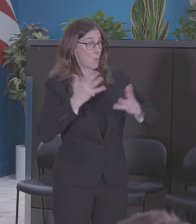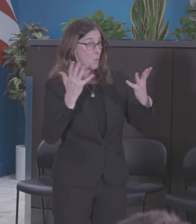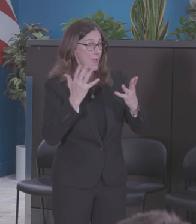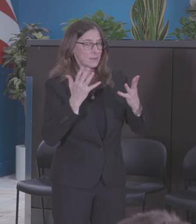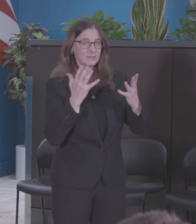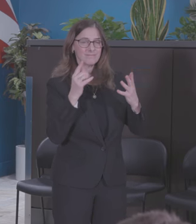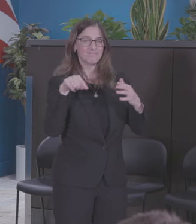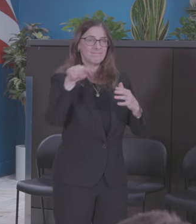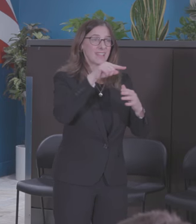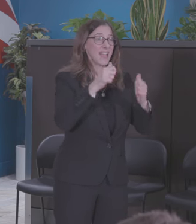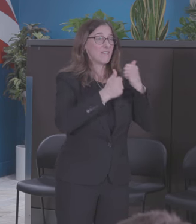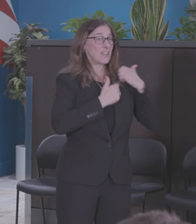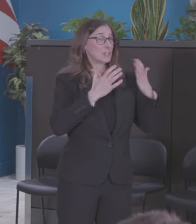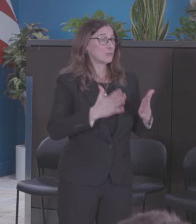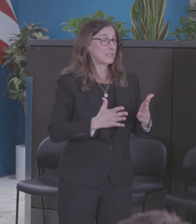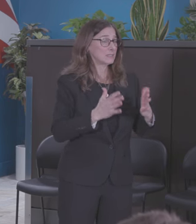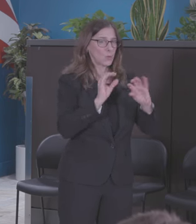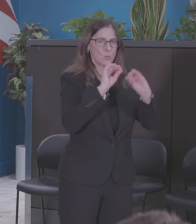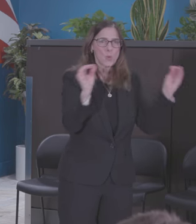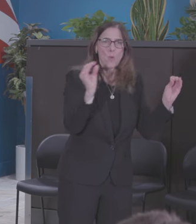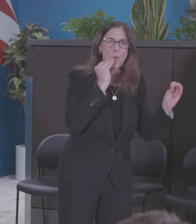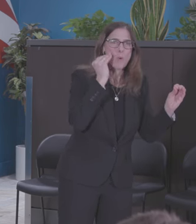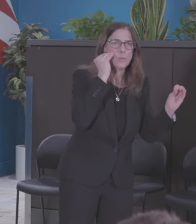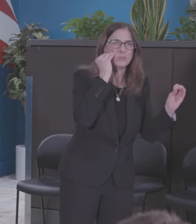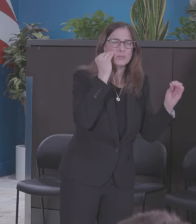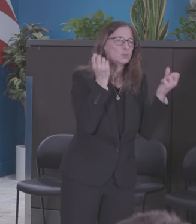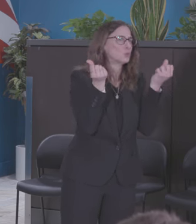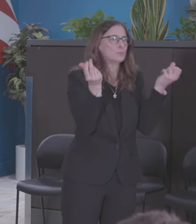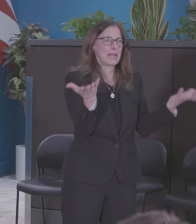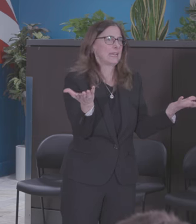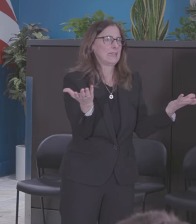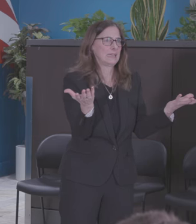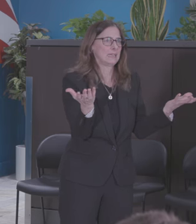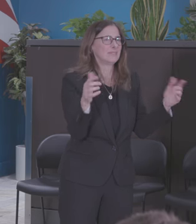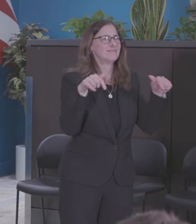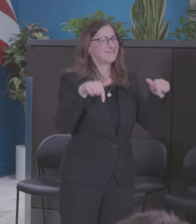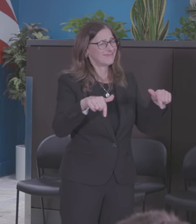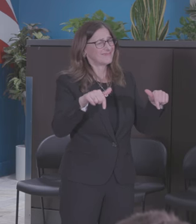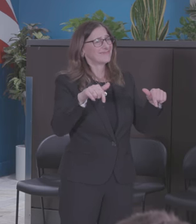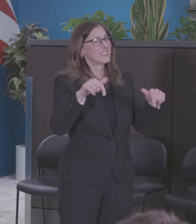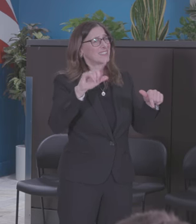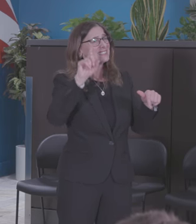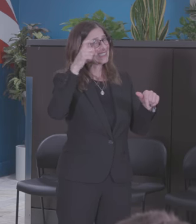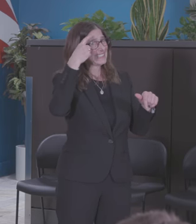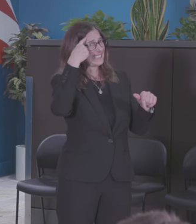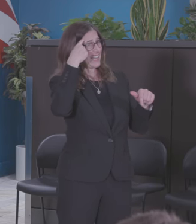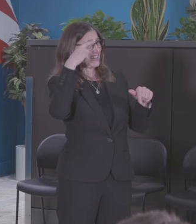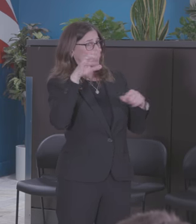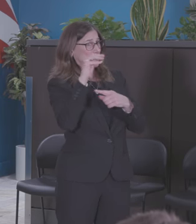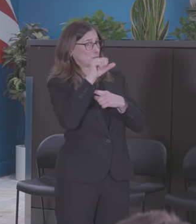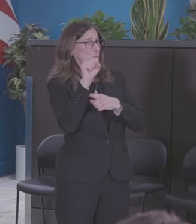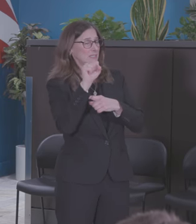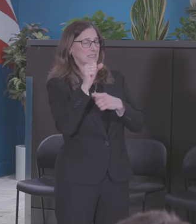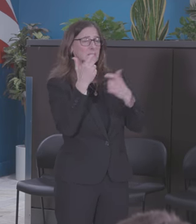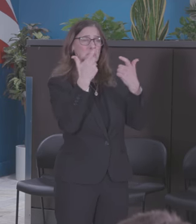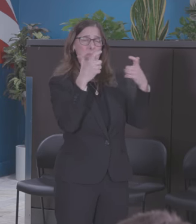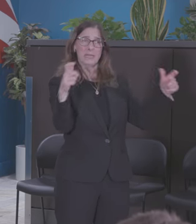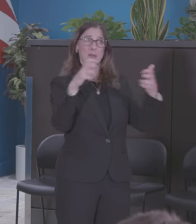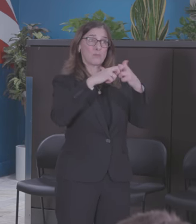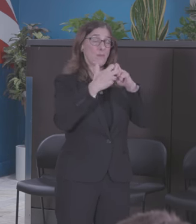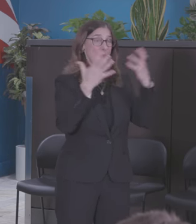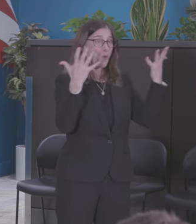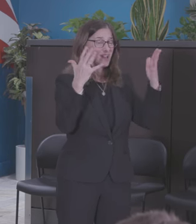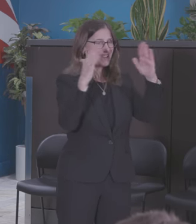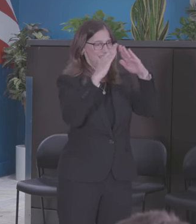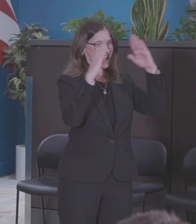in and outside the administration that our state's housing crisis is our number one priority. Her challenge to us